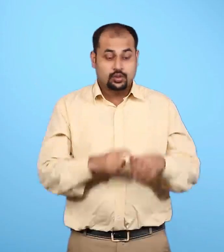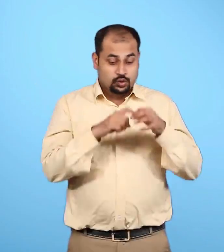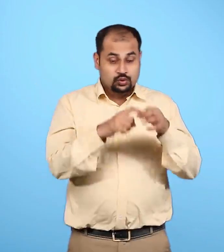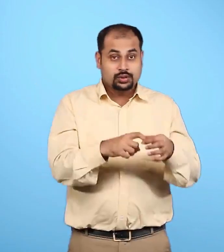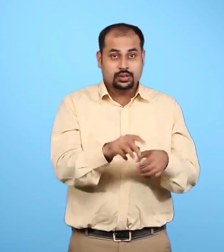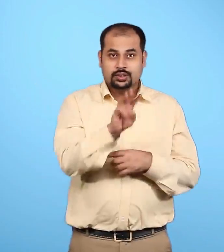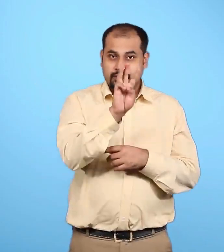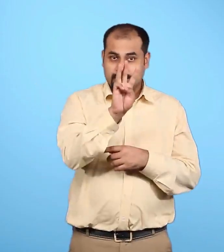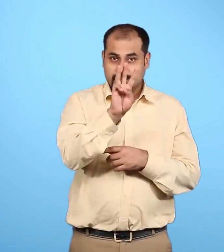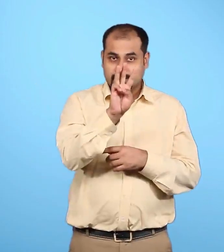3.